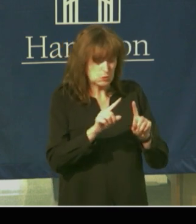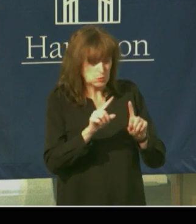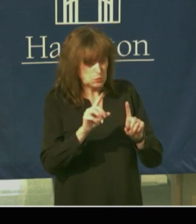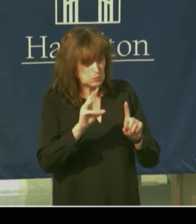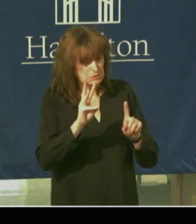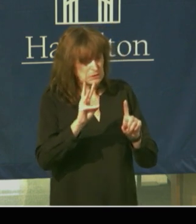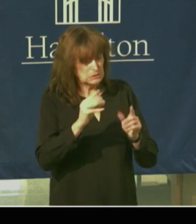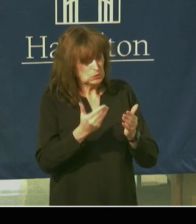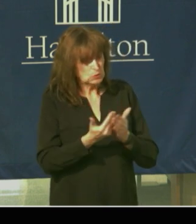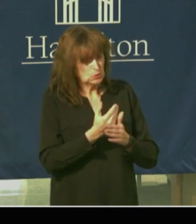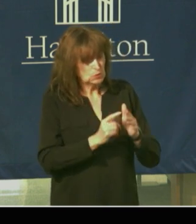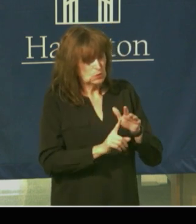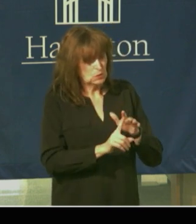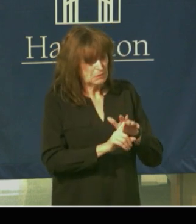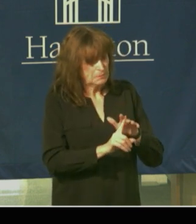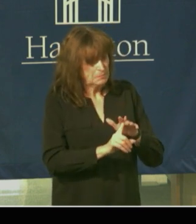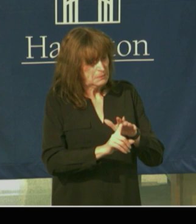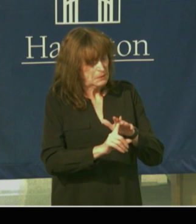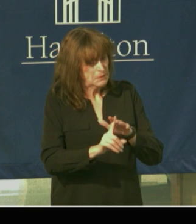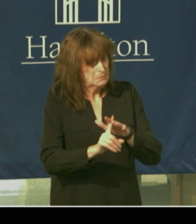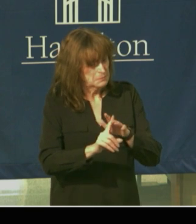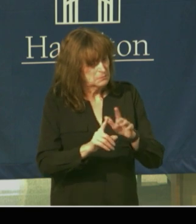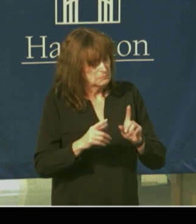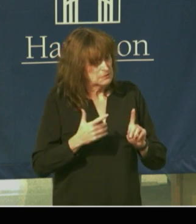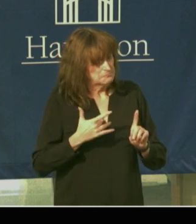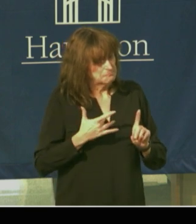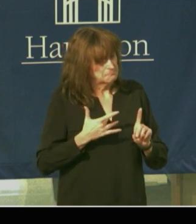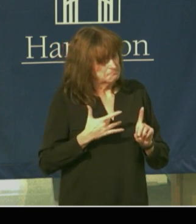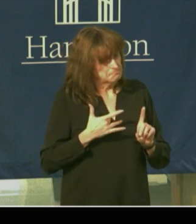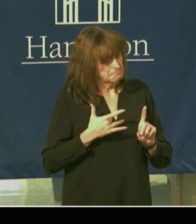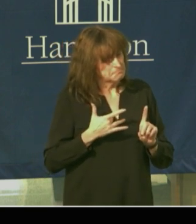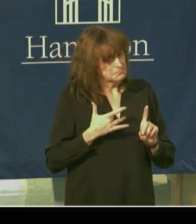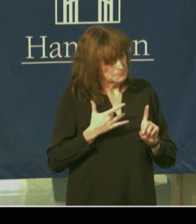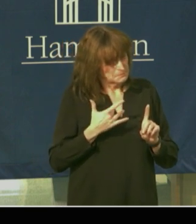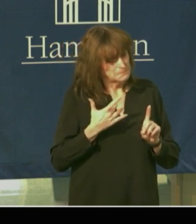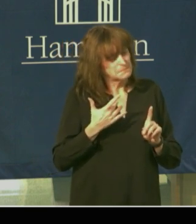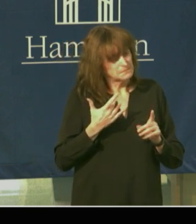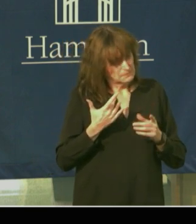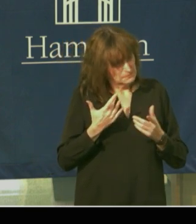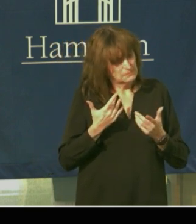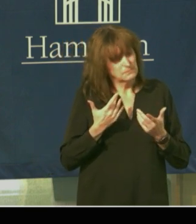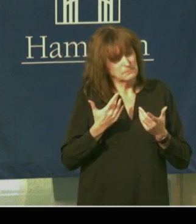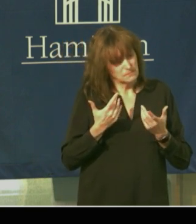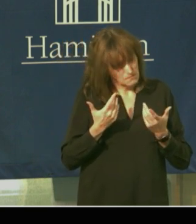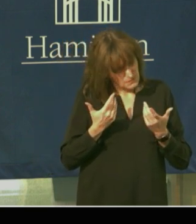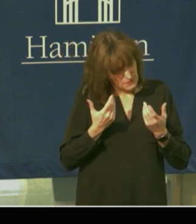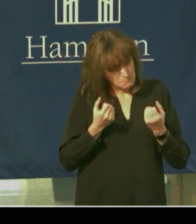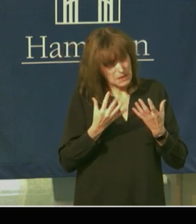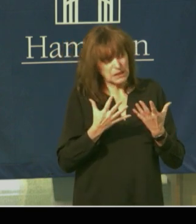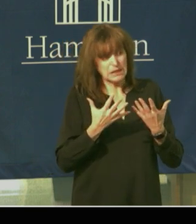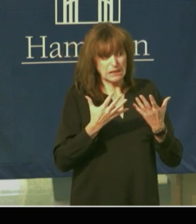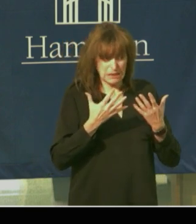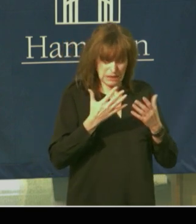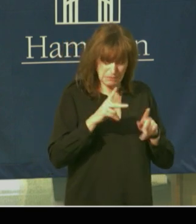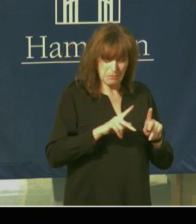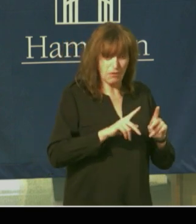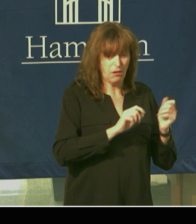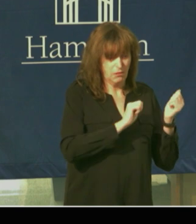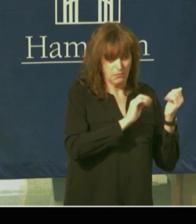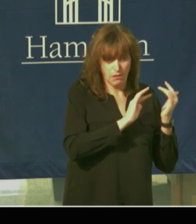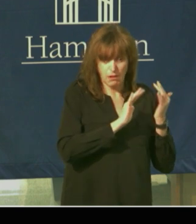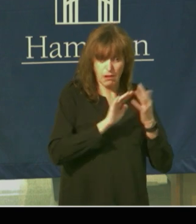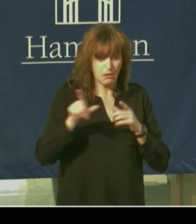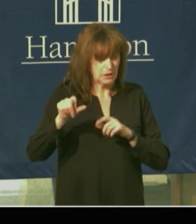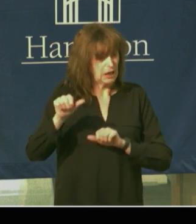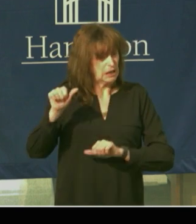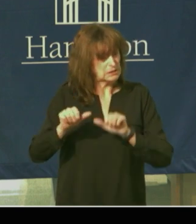have certainly dozens of people that are being referred to the assessment centers for testing. It's still a